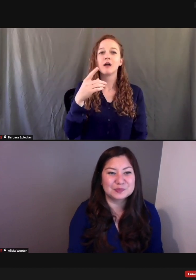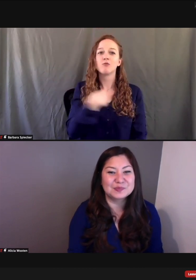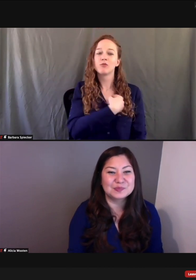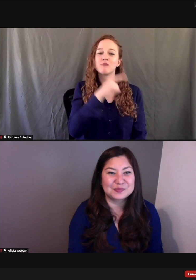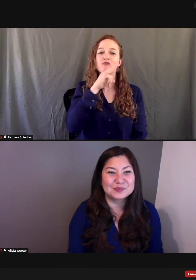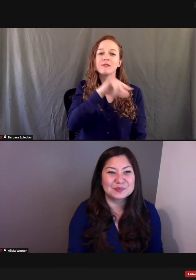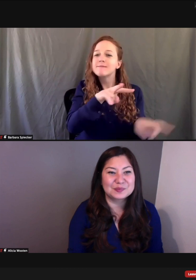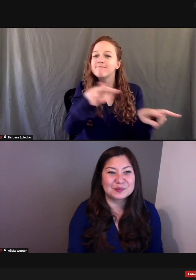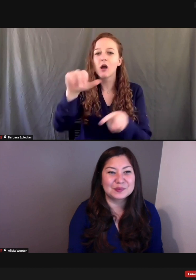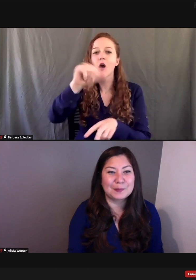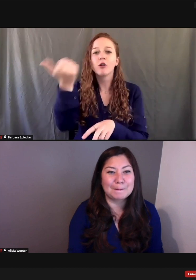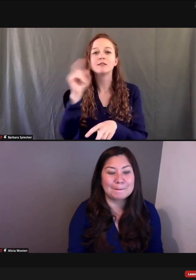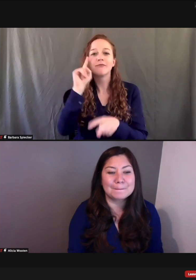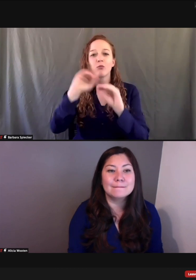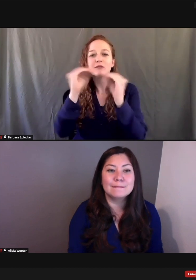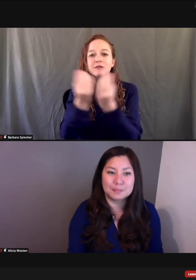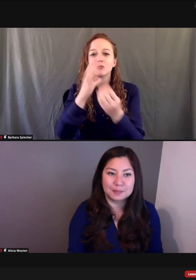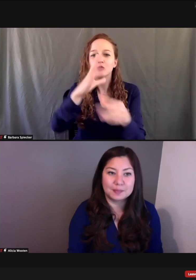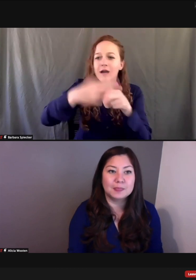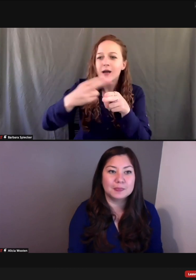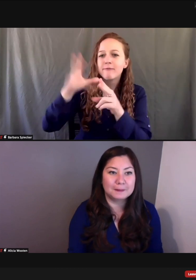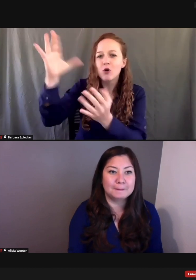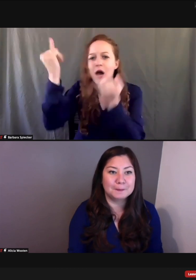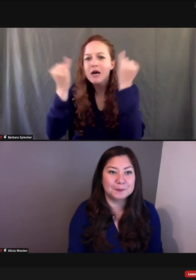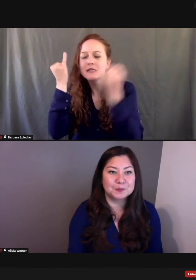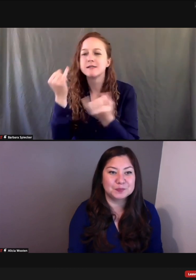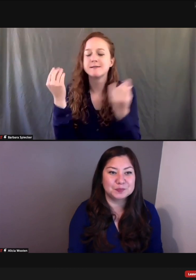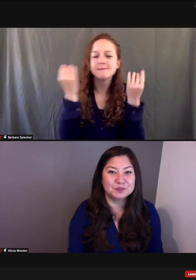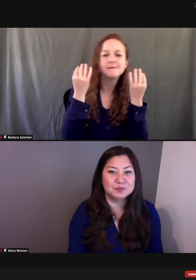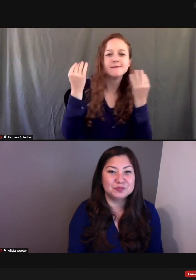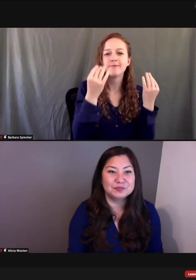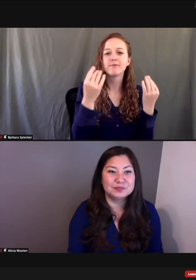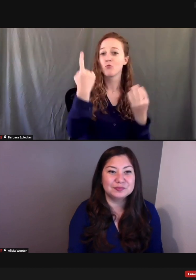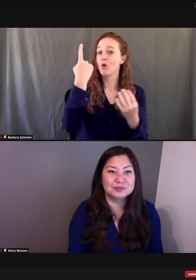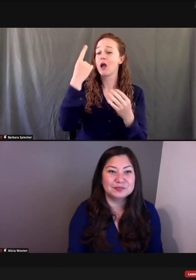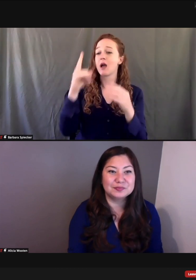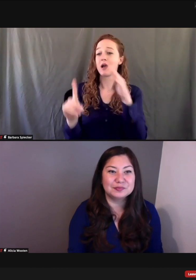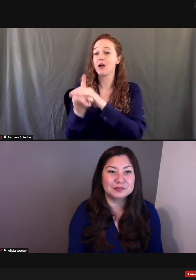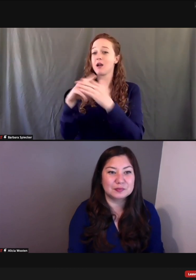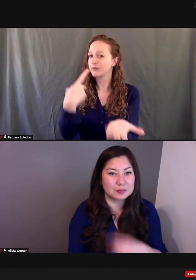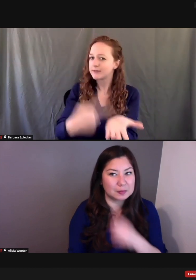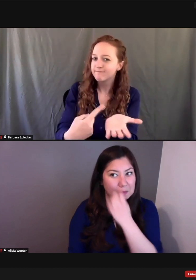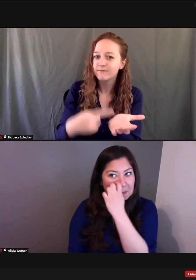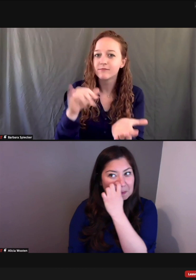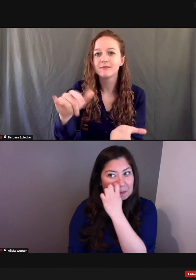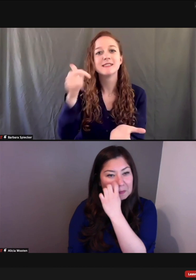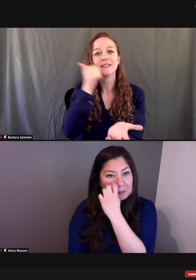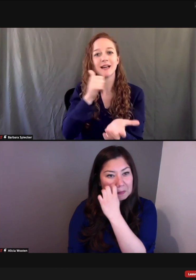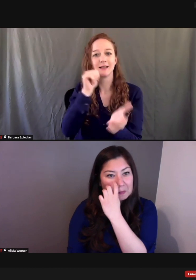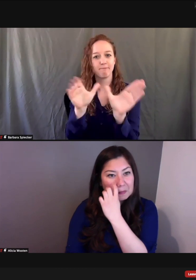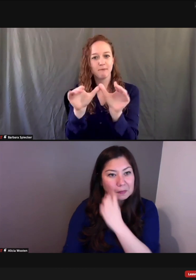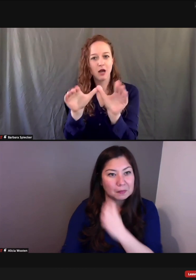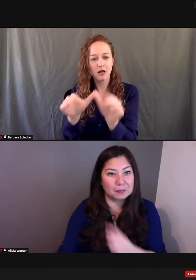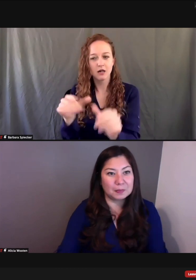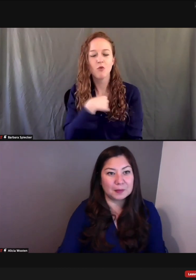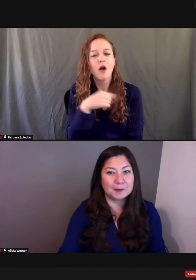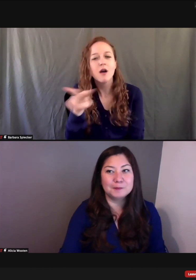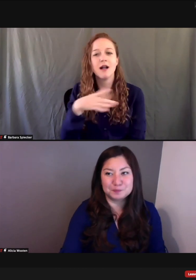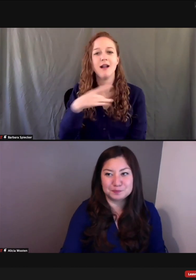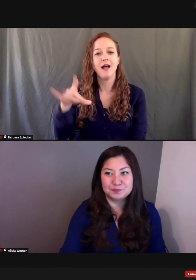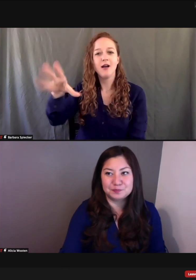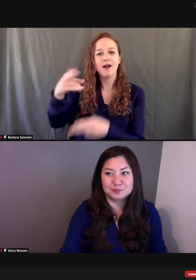and that's where we decided that, you know, yep, we were just going to pursue this, no more waiting around. And so we were actually on the